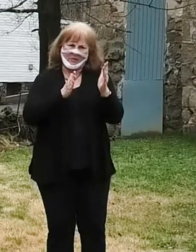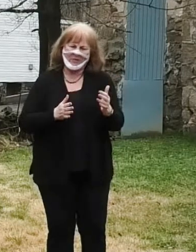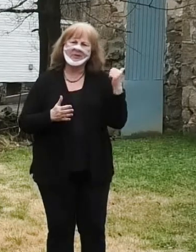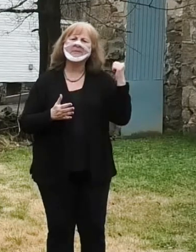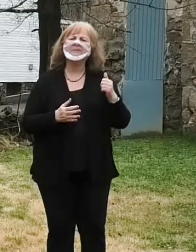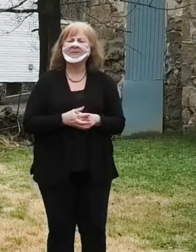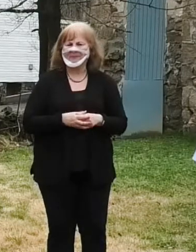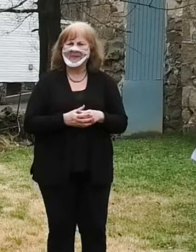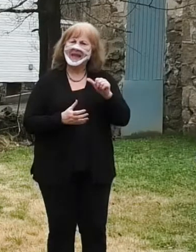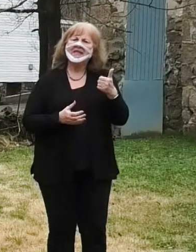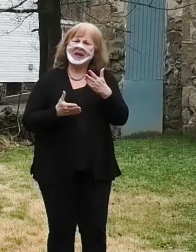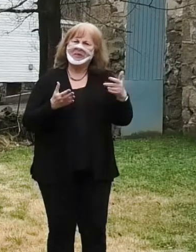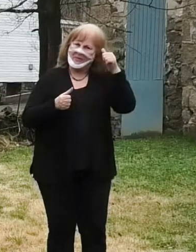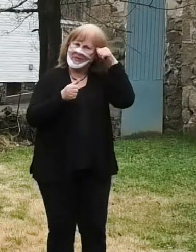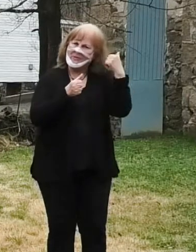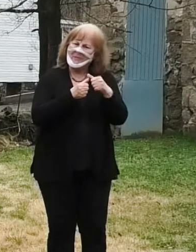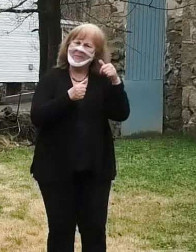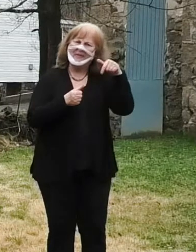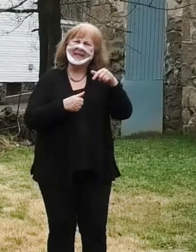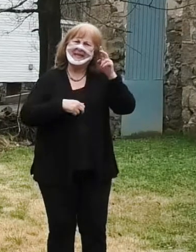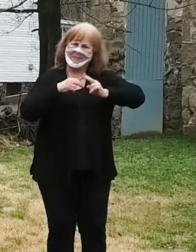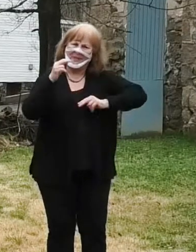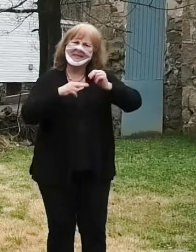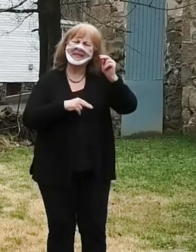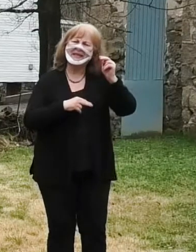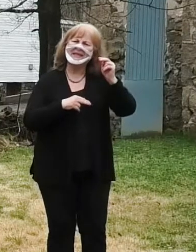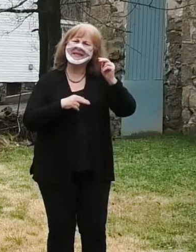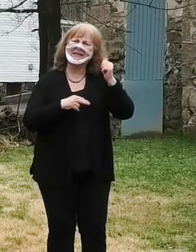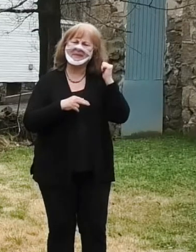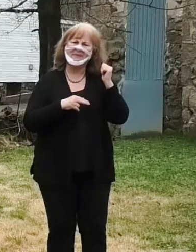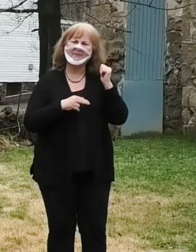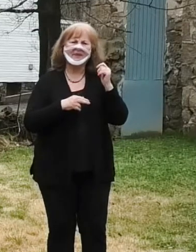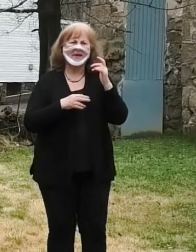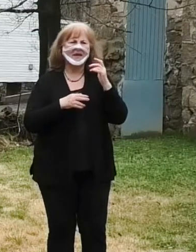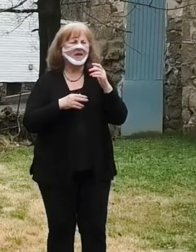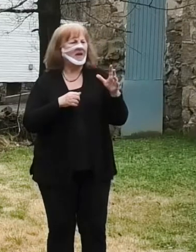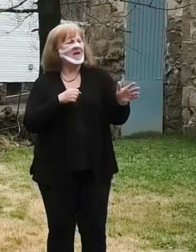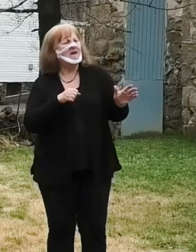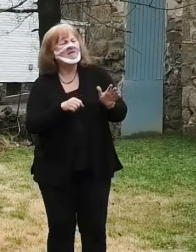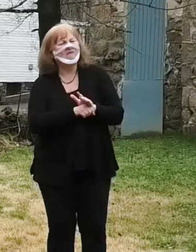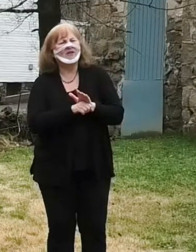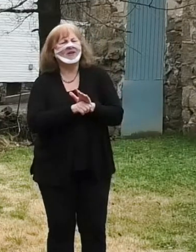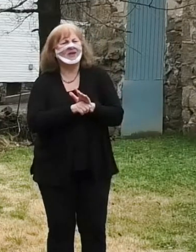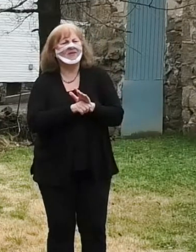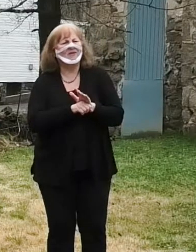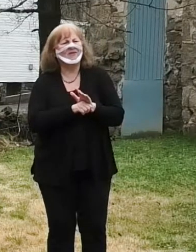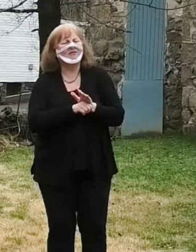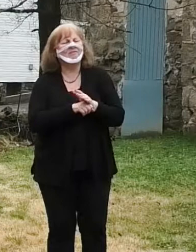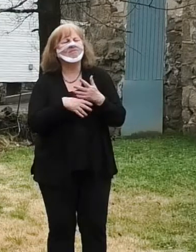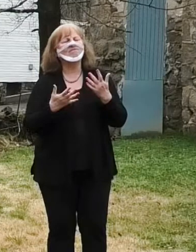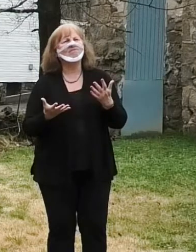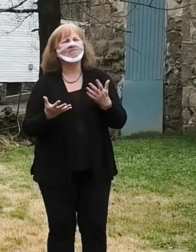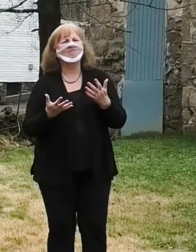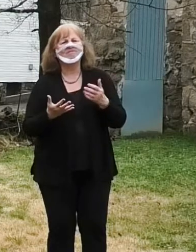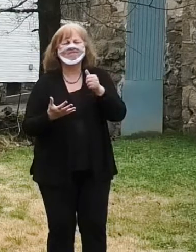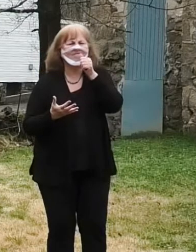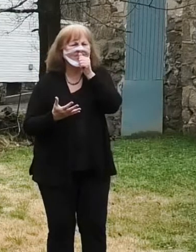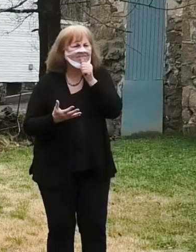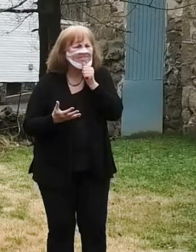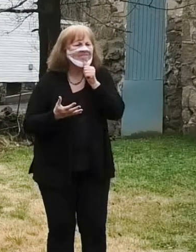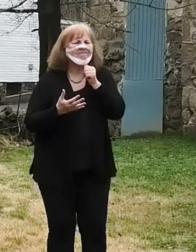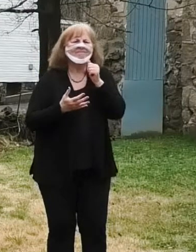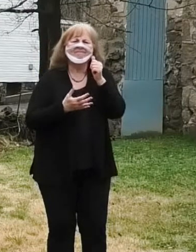The other thing to remember too is that these buildings are imbued with a sense of tenacity and